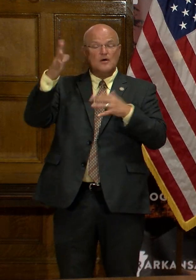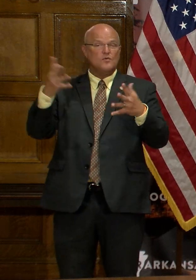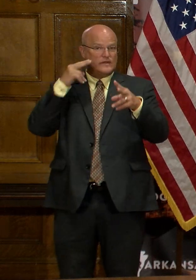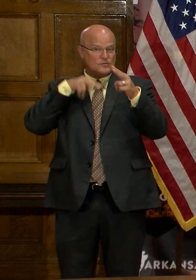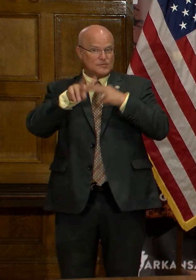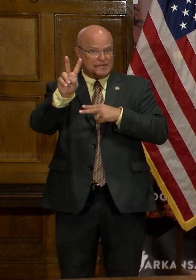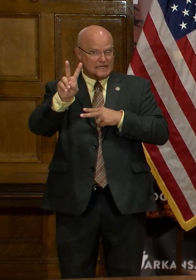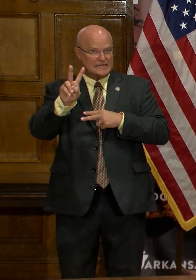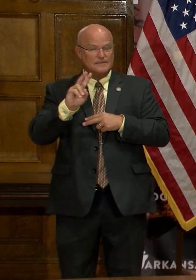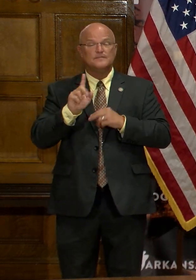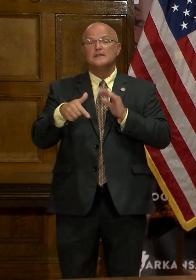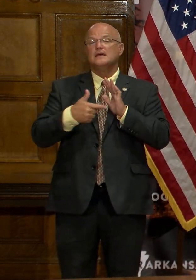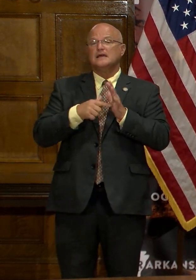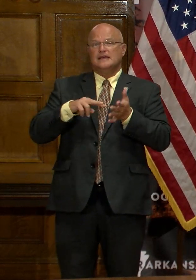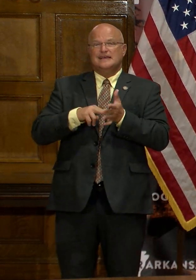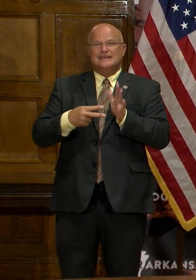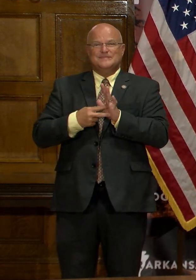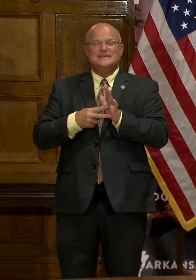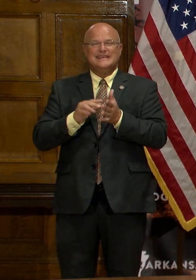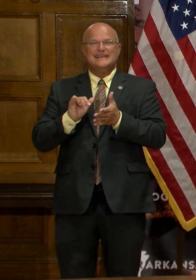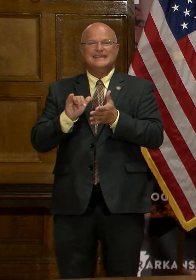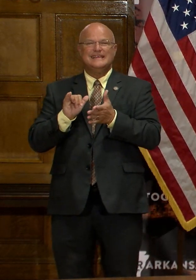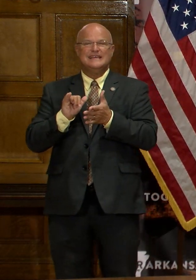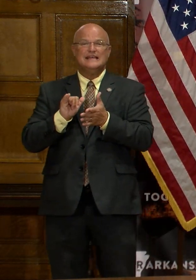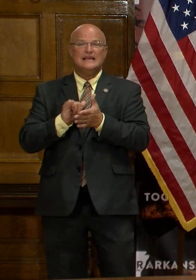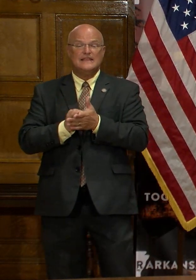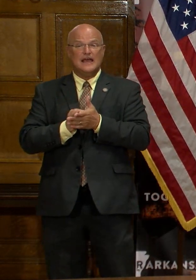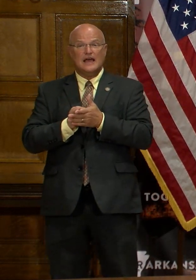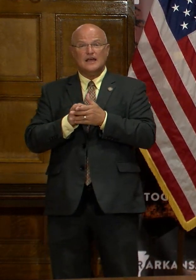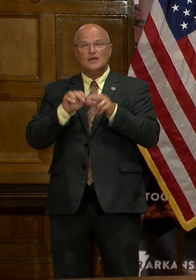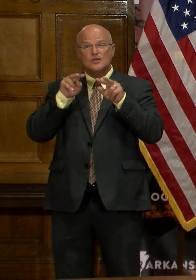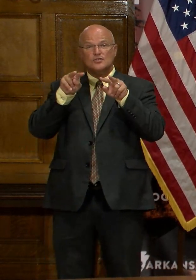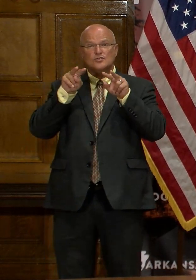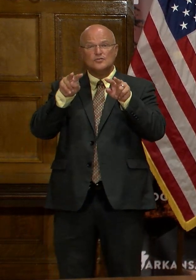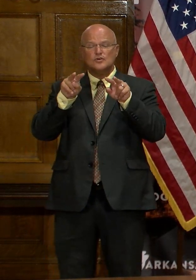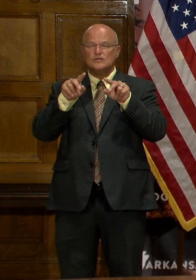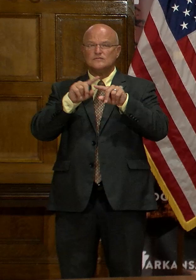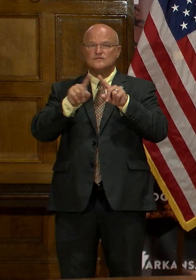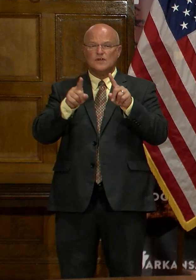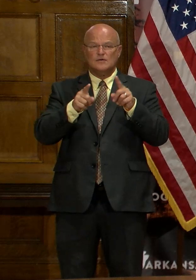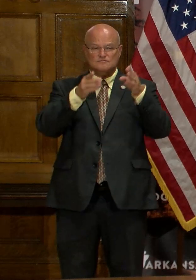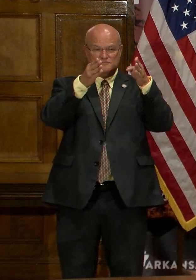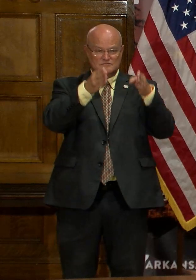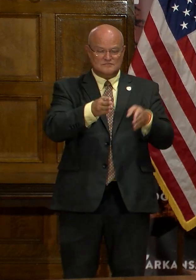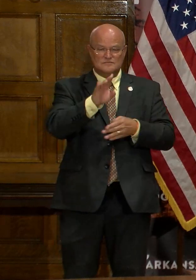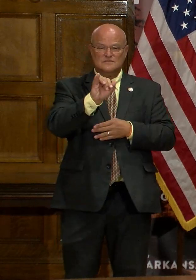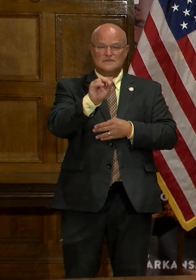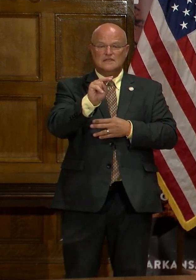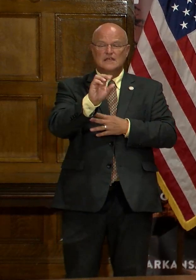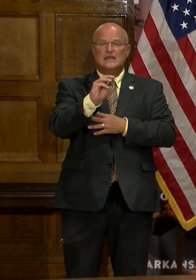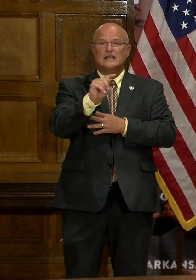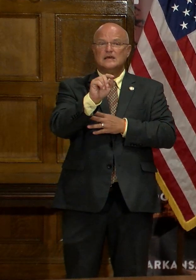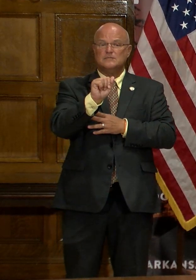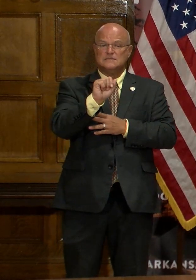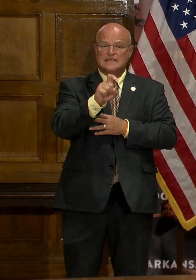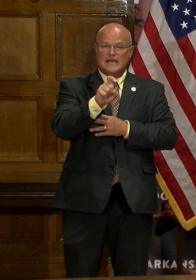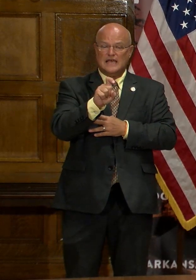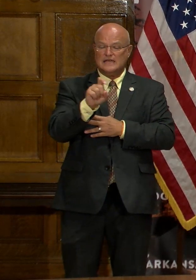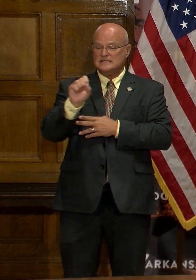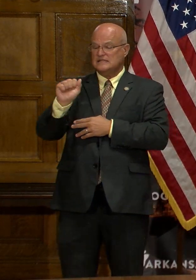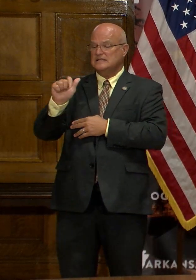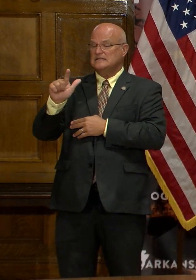forecast. This simply means that as you look across the board from the individual income tax collections to the sales